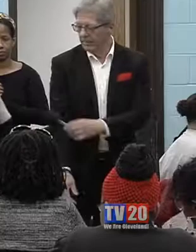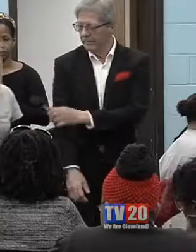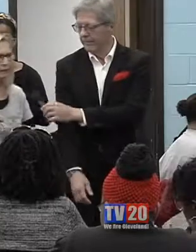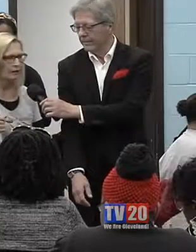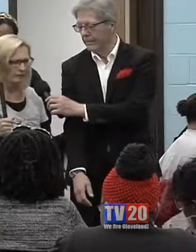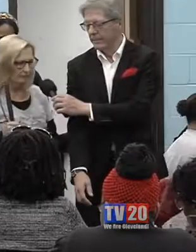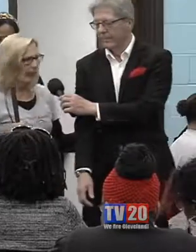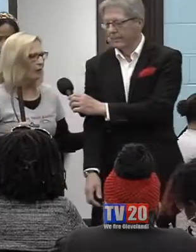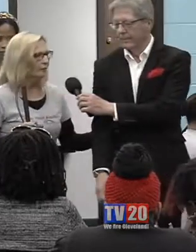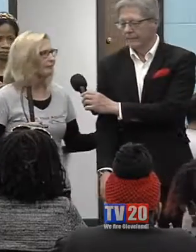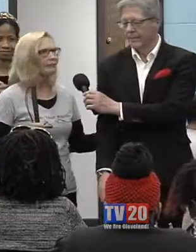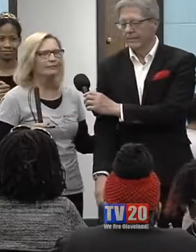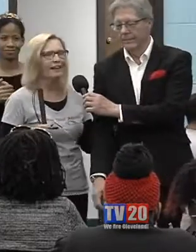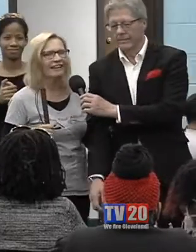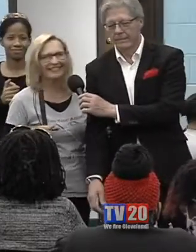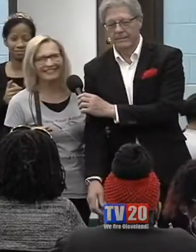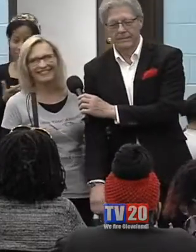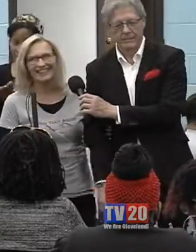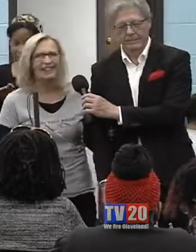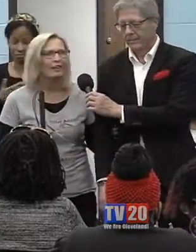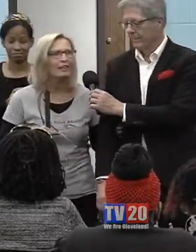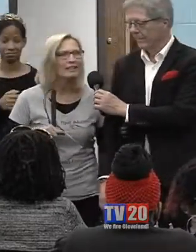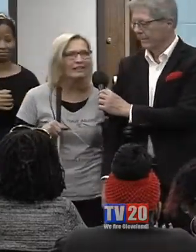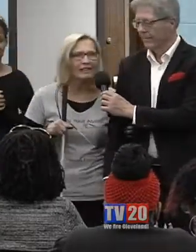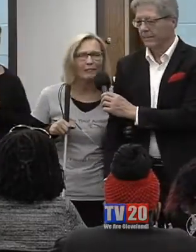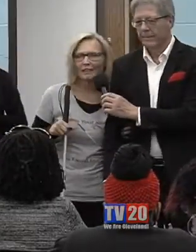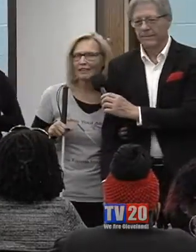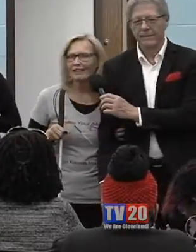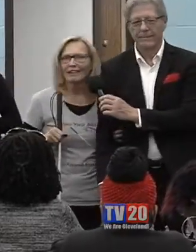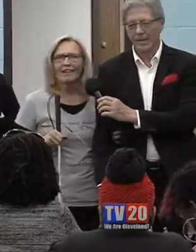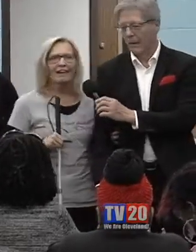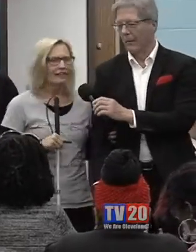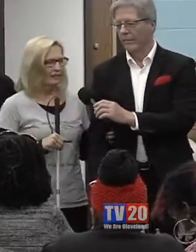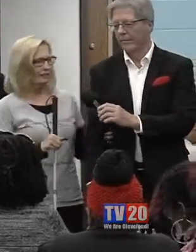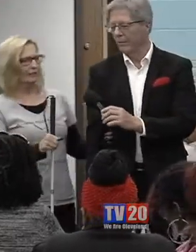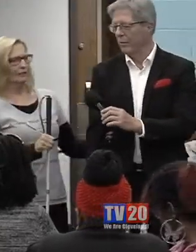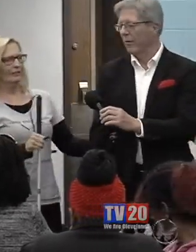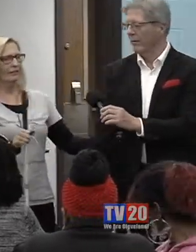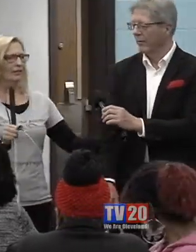Okay, all right. Oh, you can still hear me.